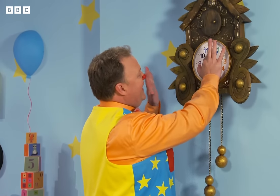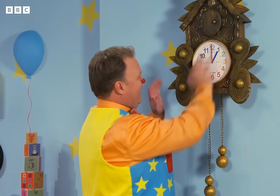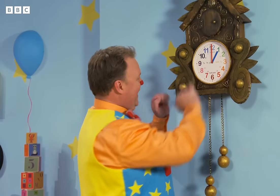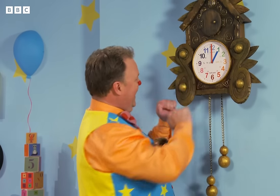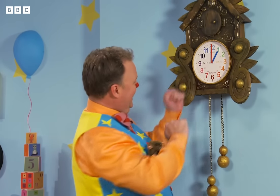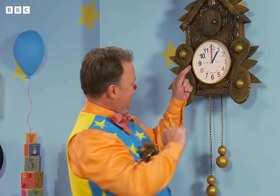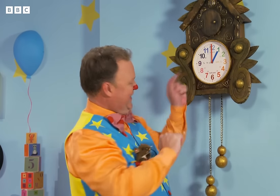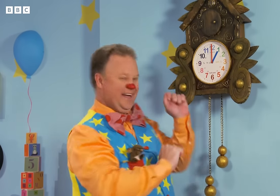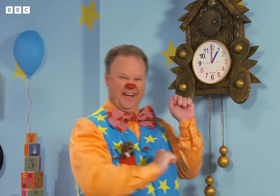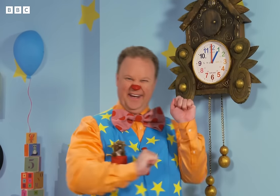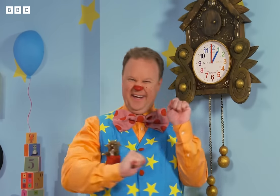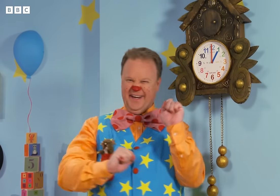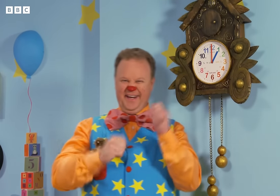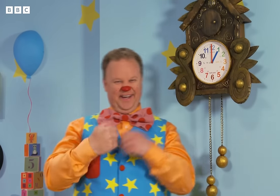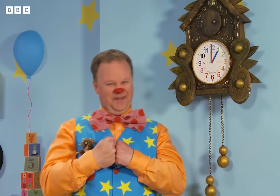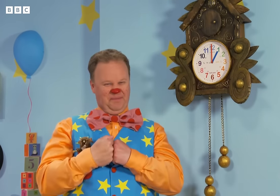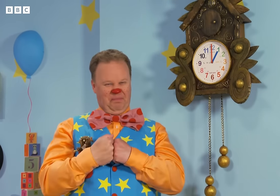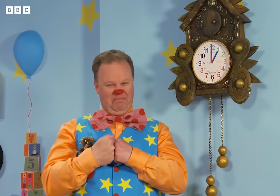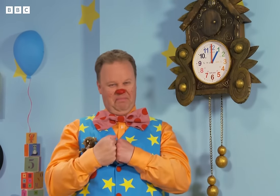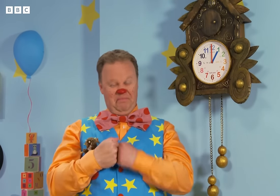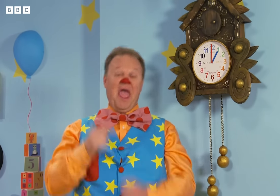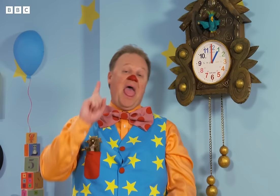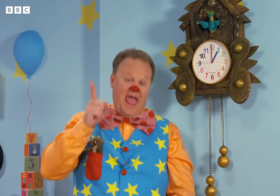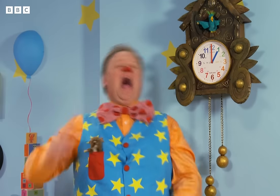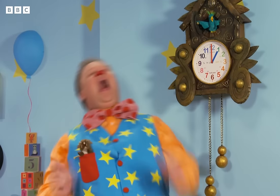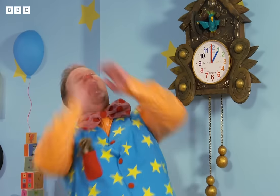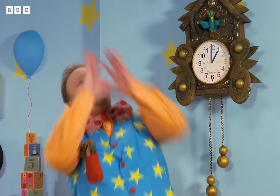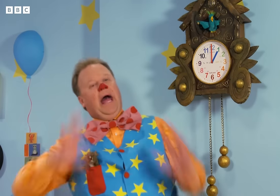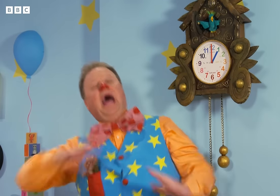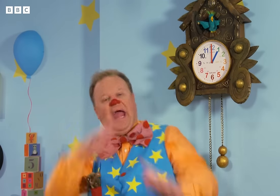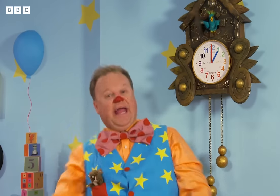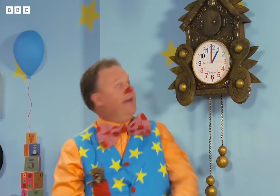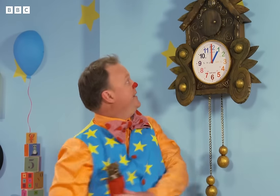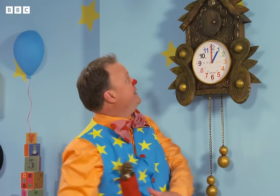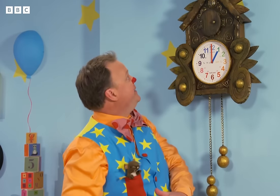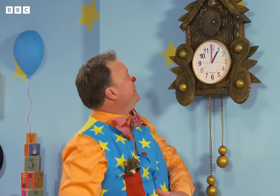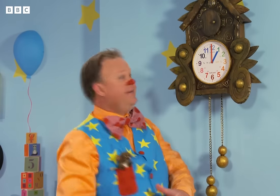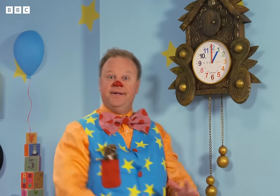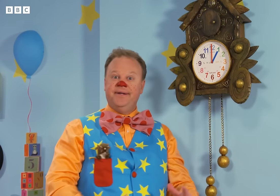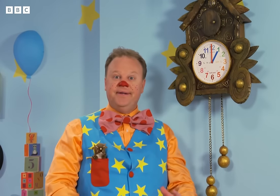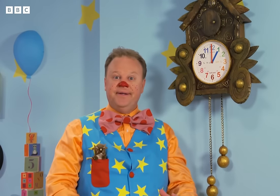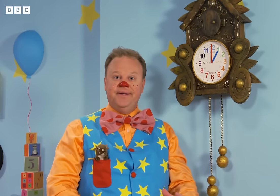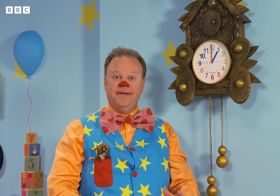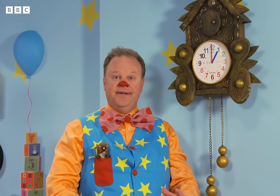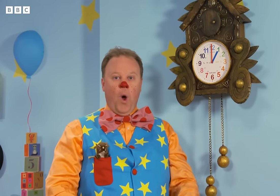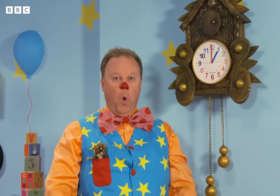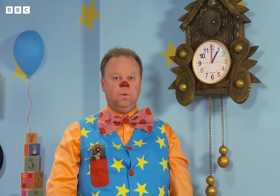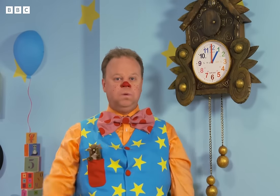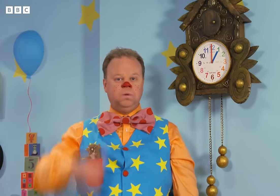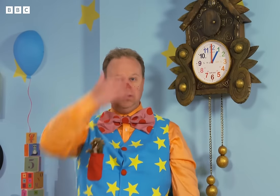here we are. Oh, well done, Mr. Tumble. Yay! Yay. That was a surprise, Mr.